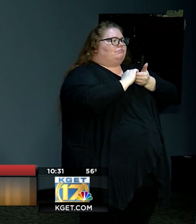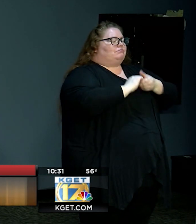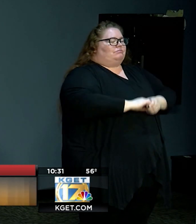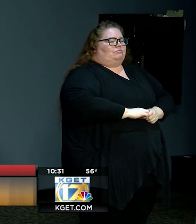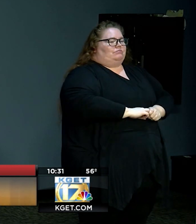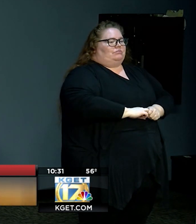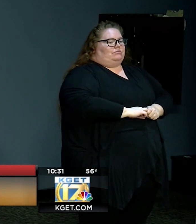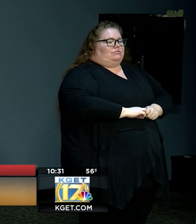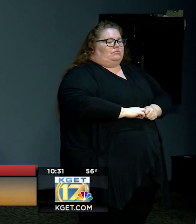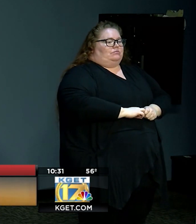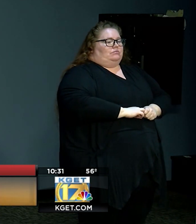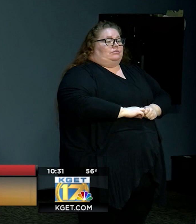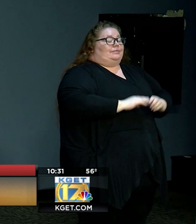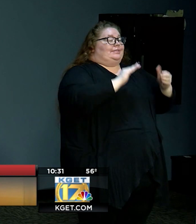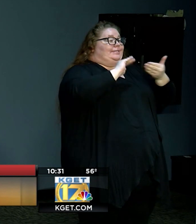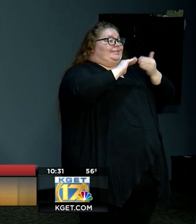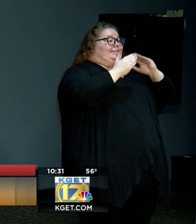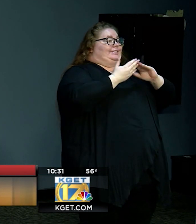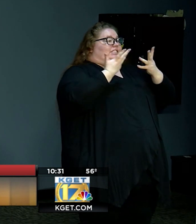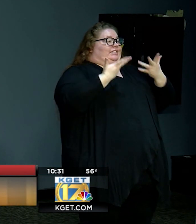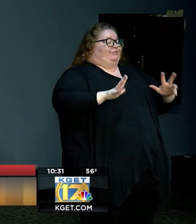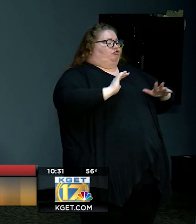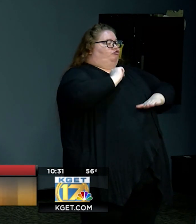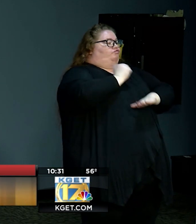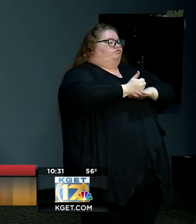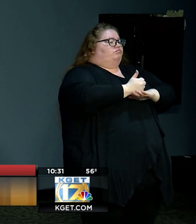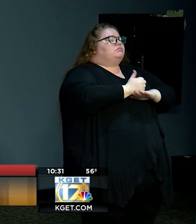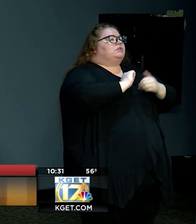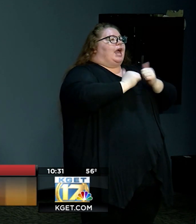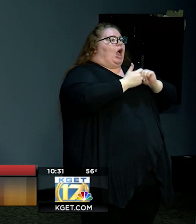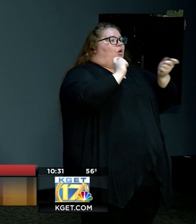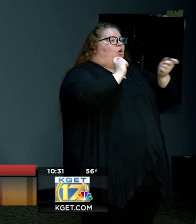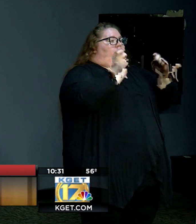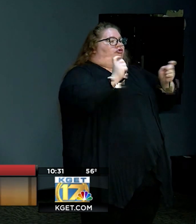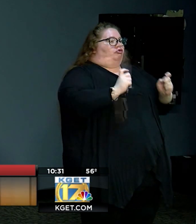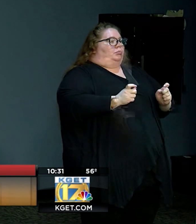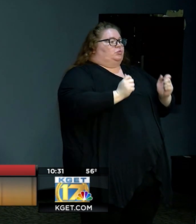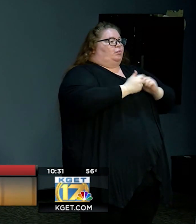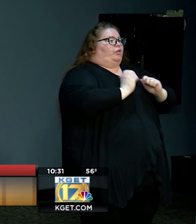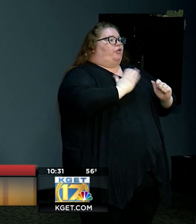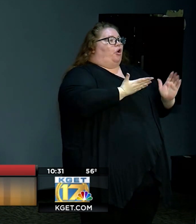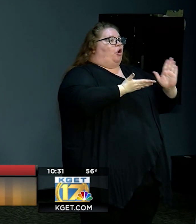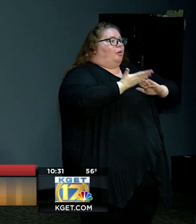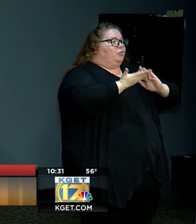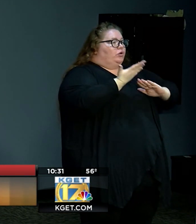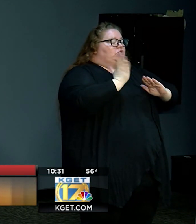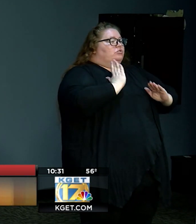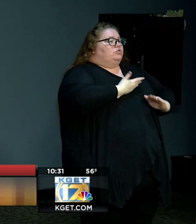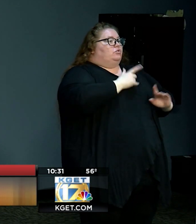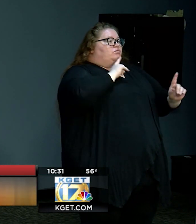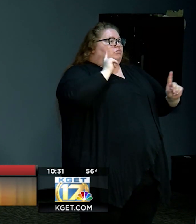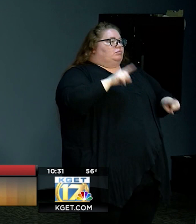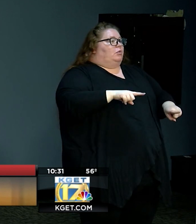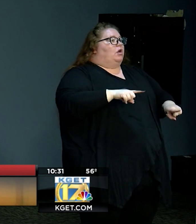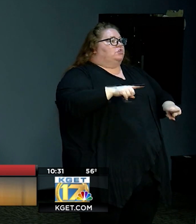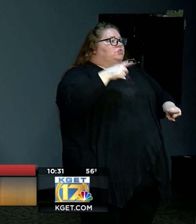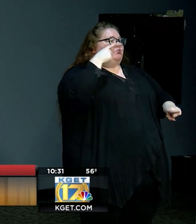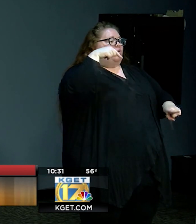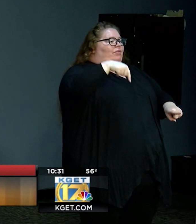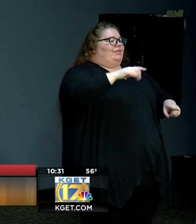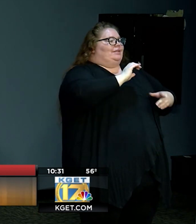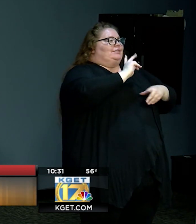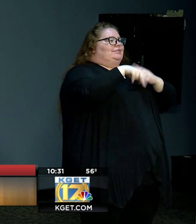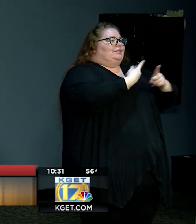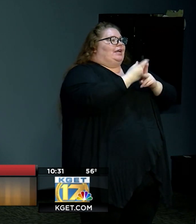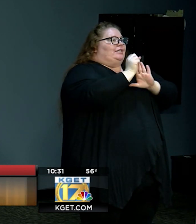want to point out that the city has already taken significant steps to make adjustments in our operations in response to this state of